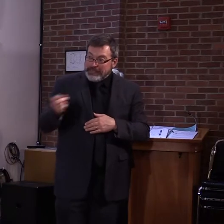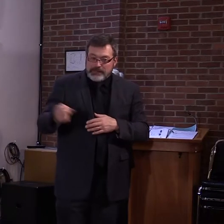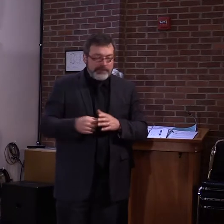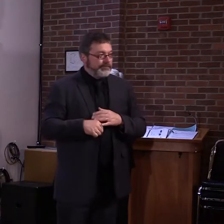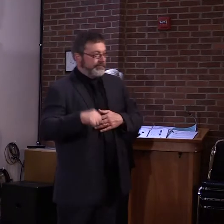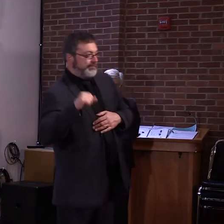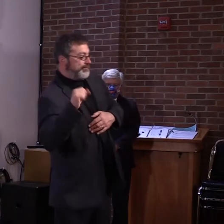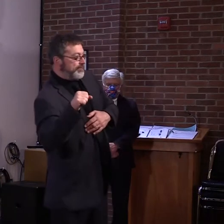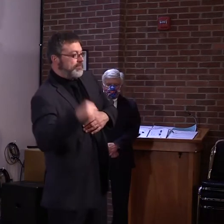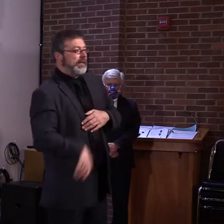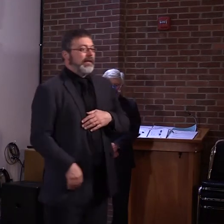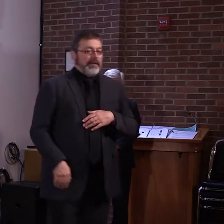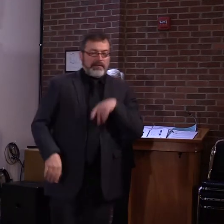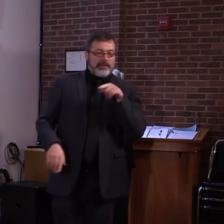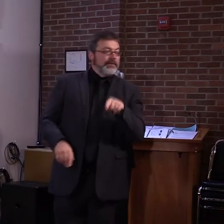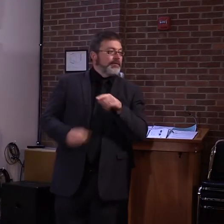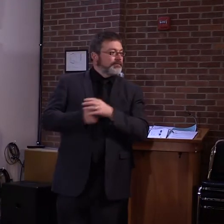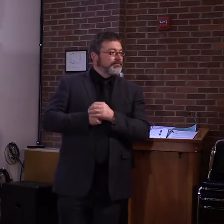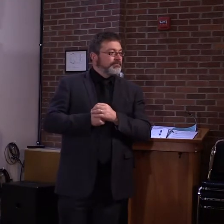perfect.